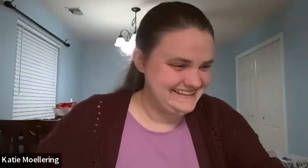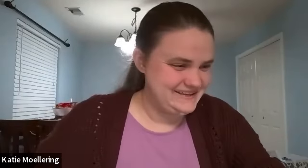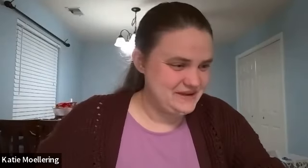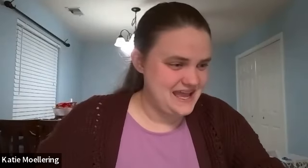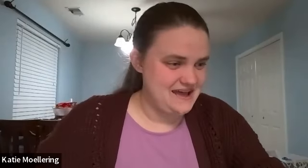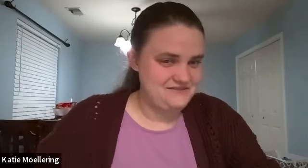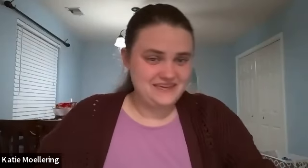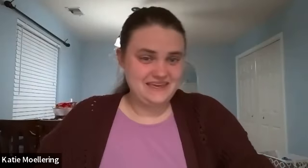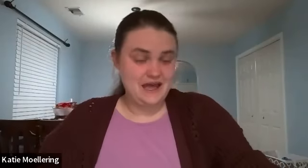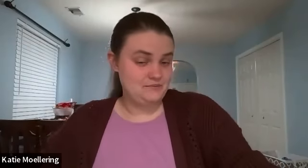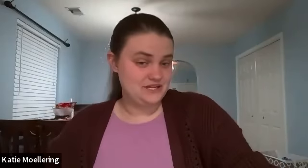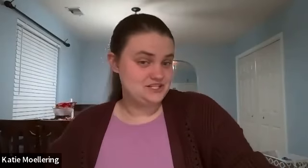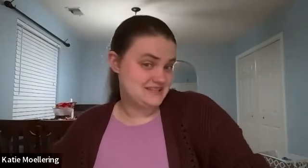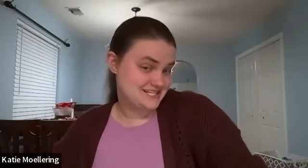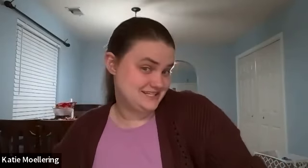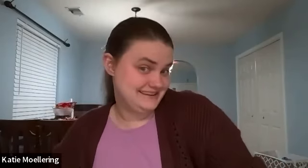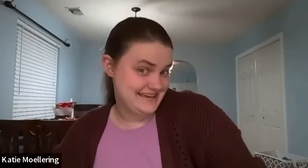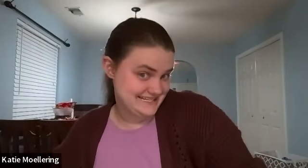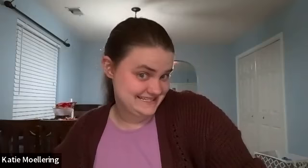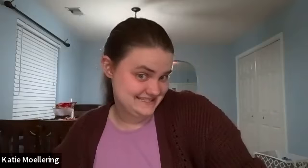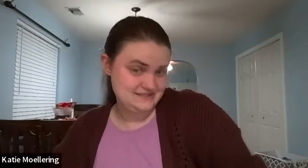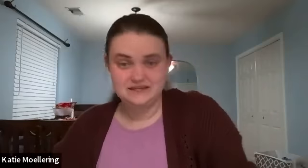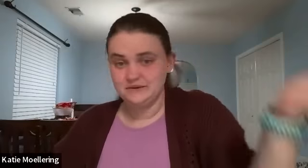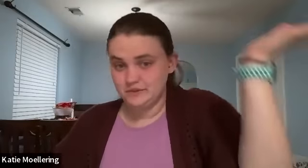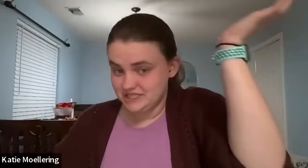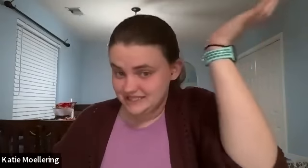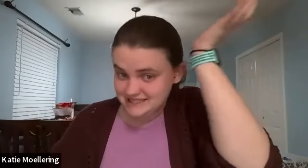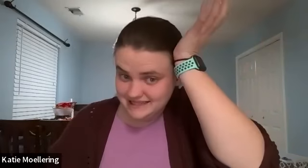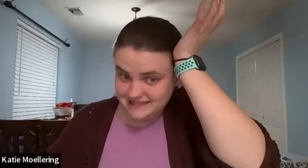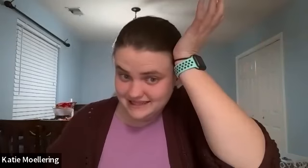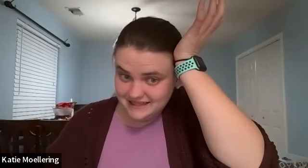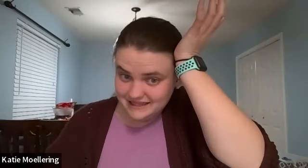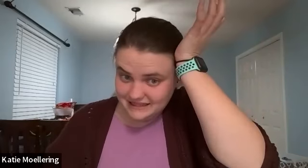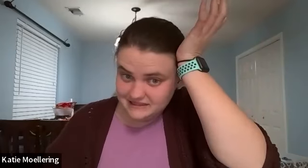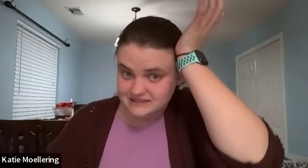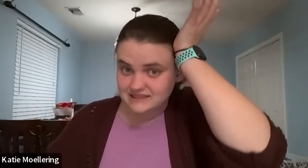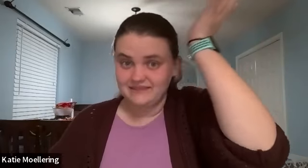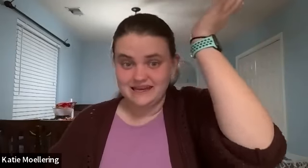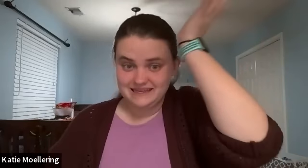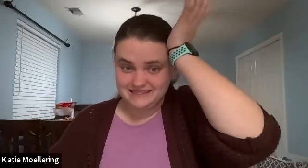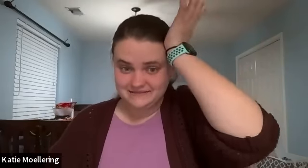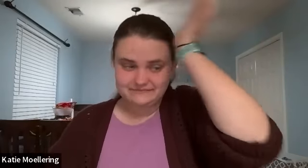Then we have cabbage / lettuce, which is this lettuce.